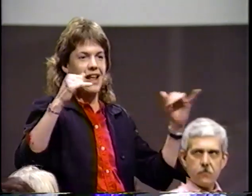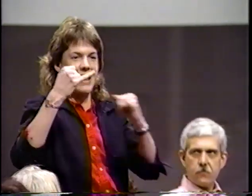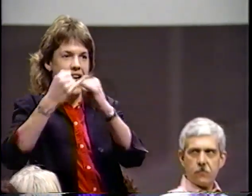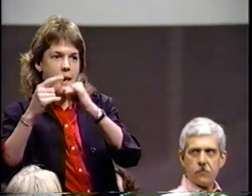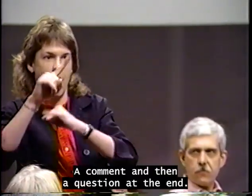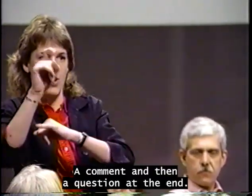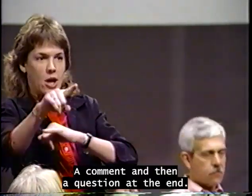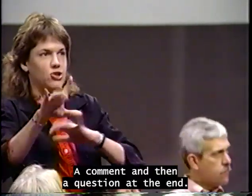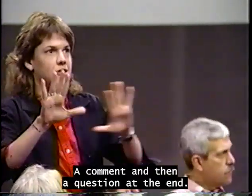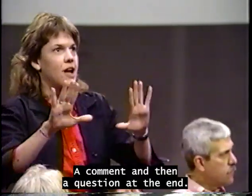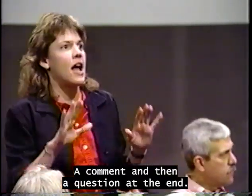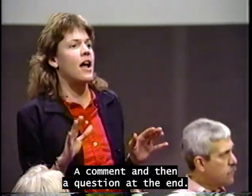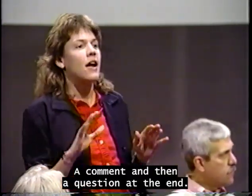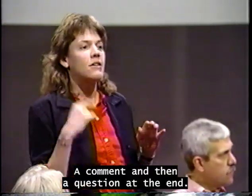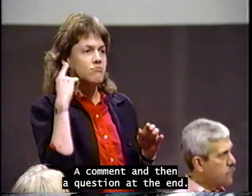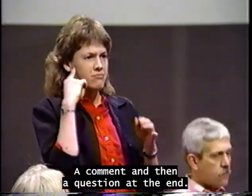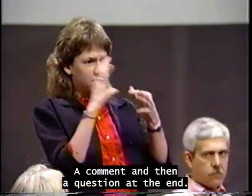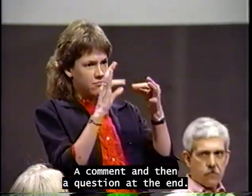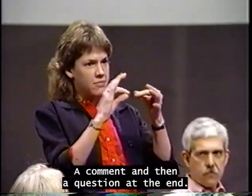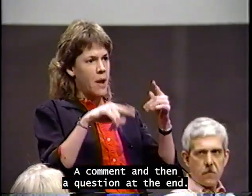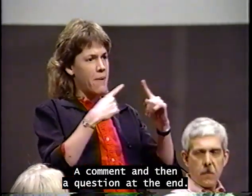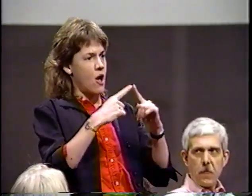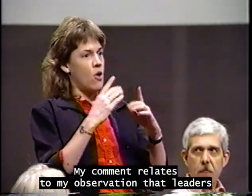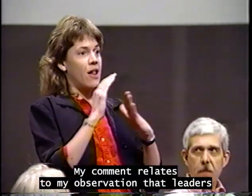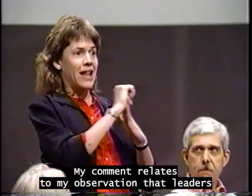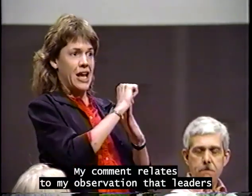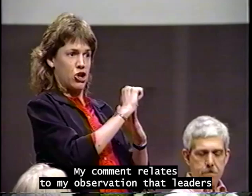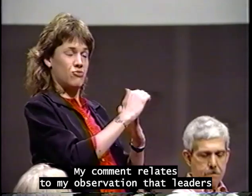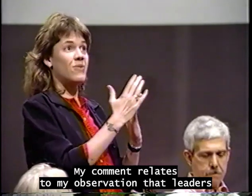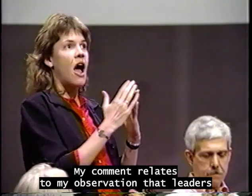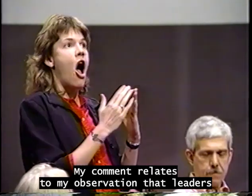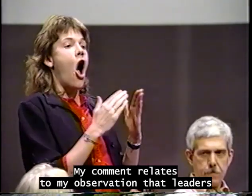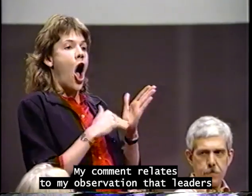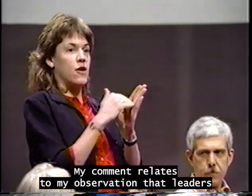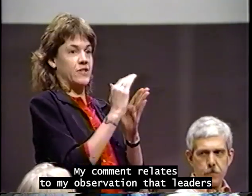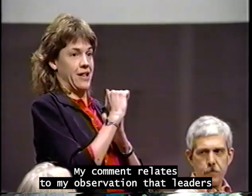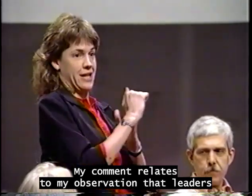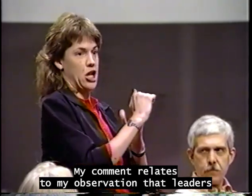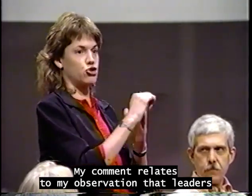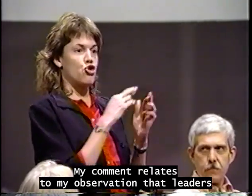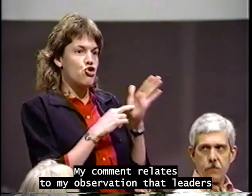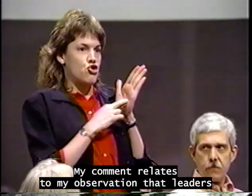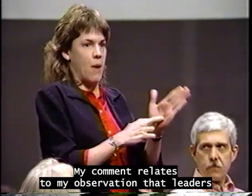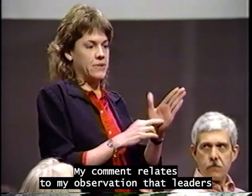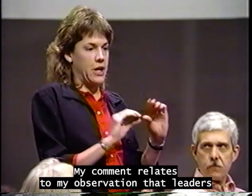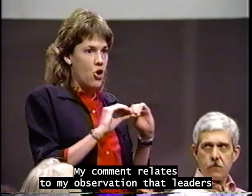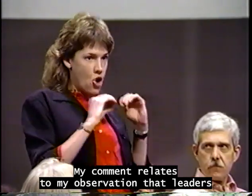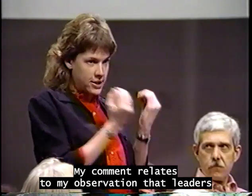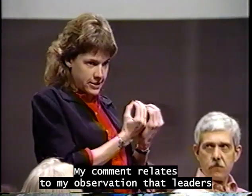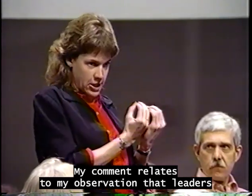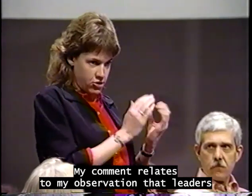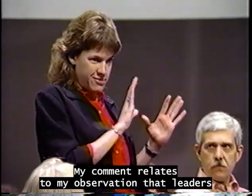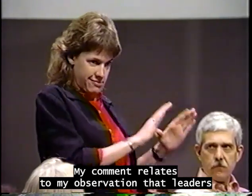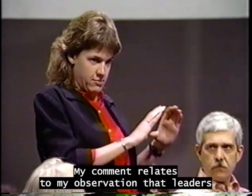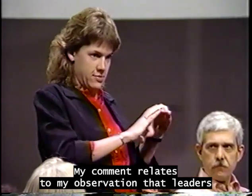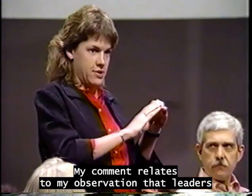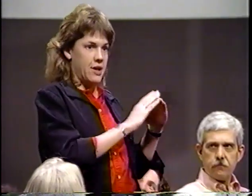This a comment and then a question at the end. My comment relates to my observation that leaders